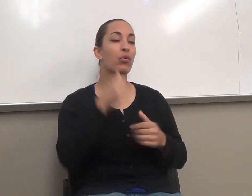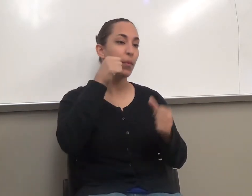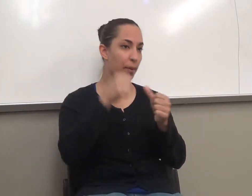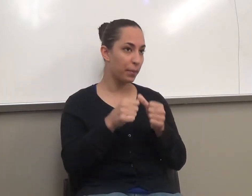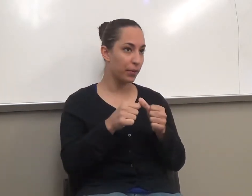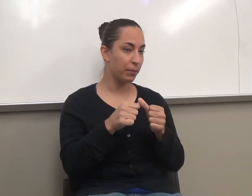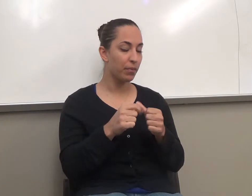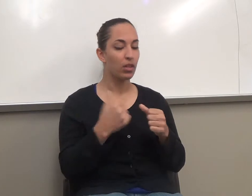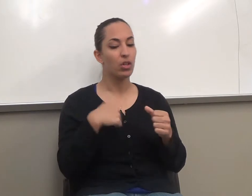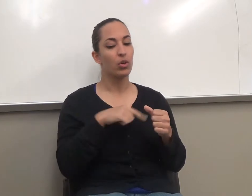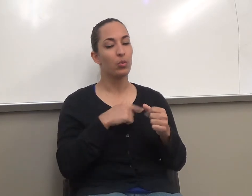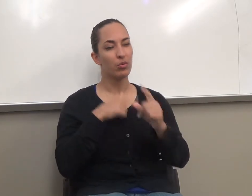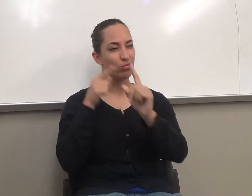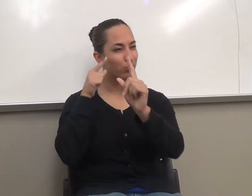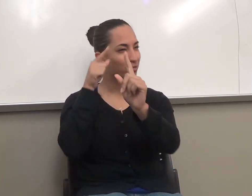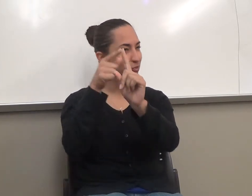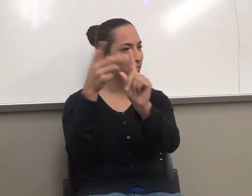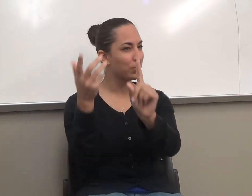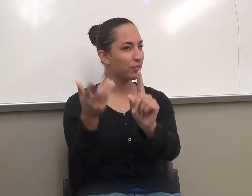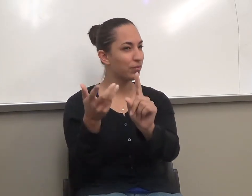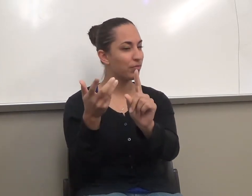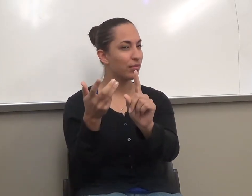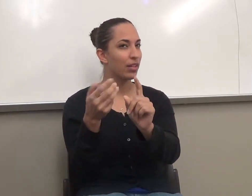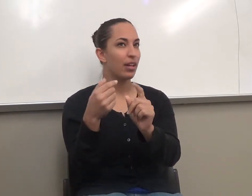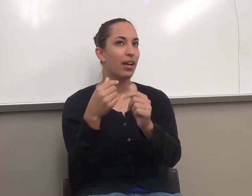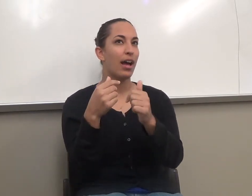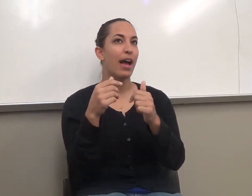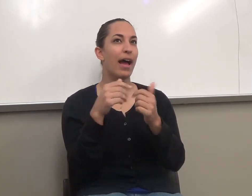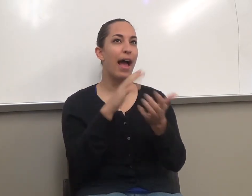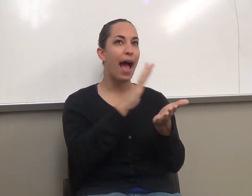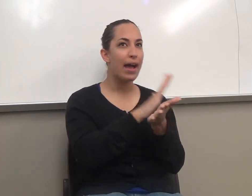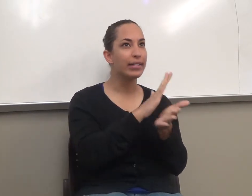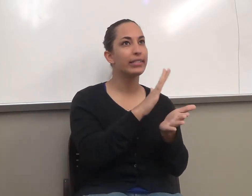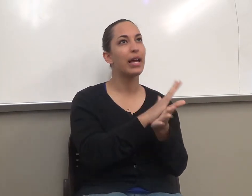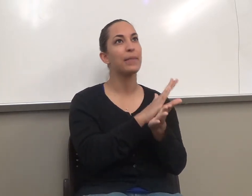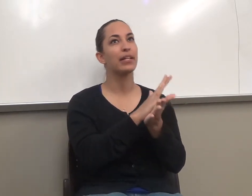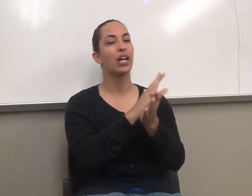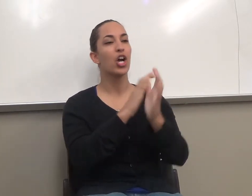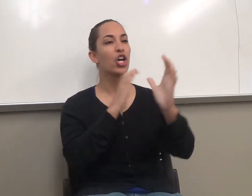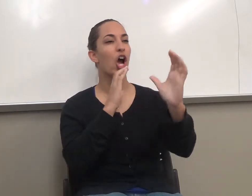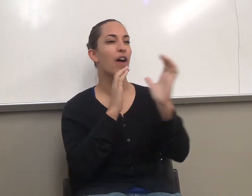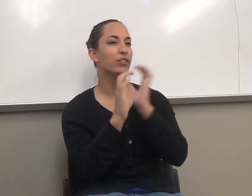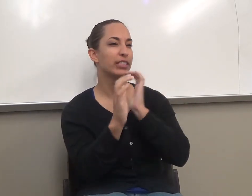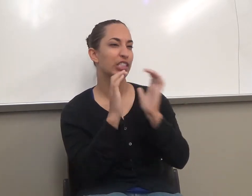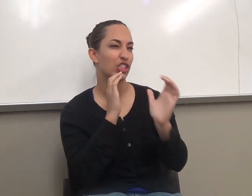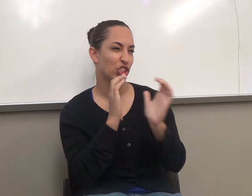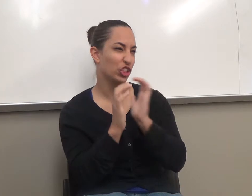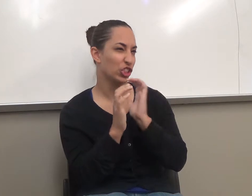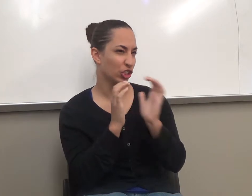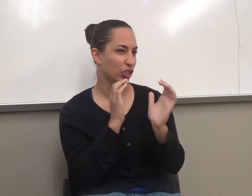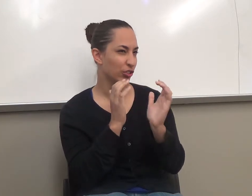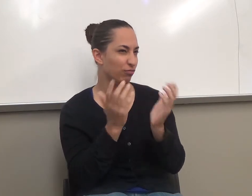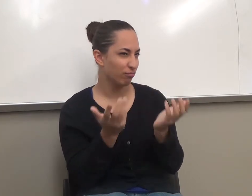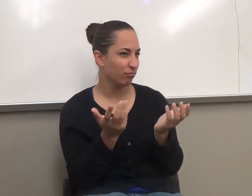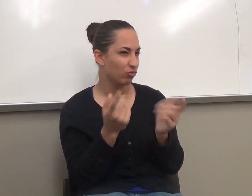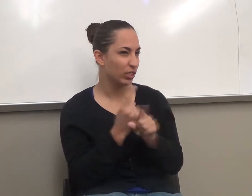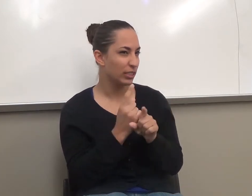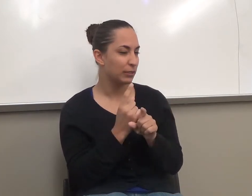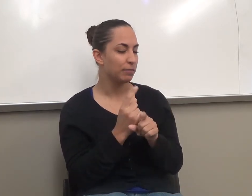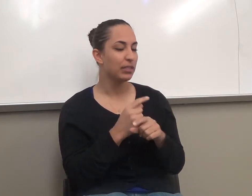working toward an academic conversation. The papers you will write, the major